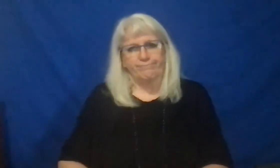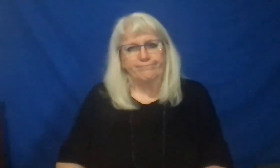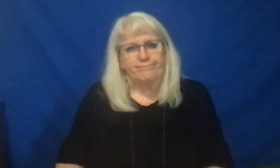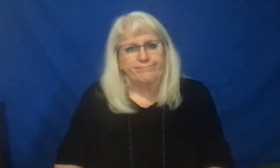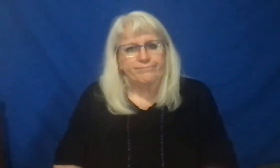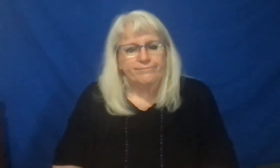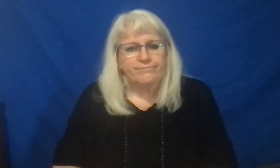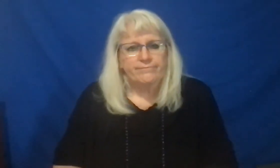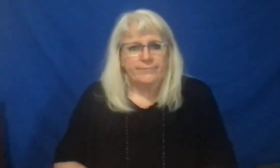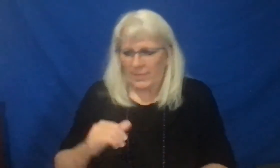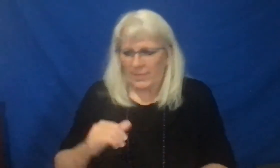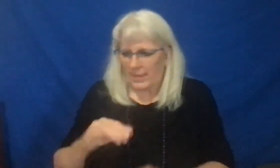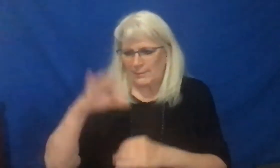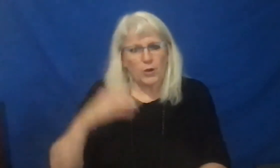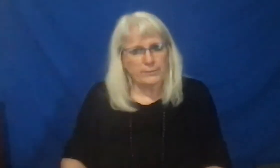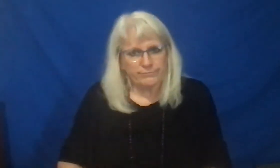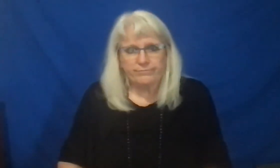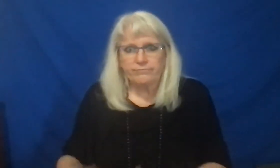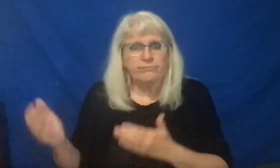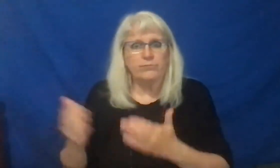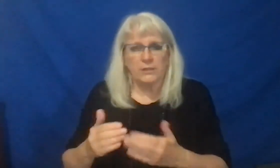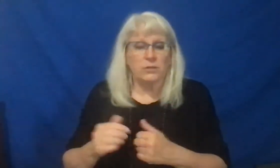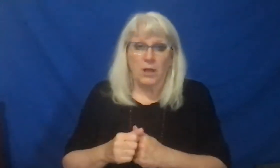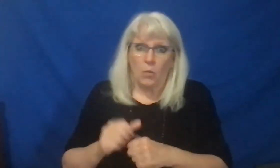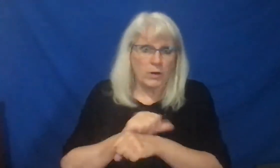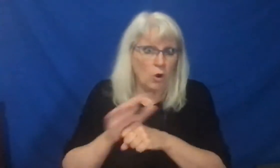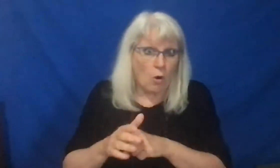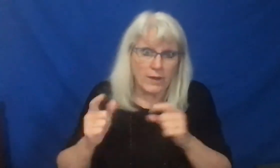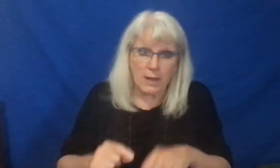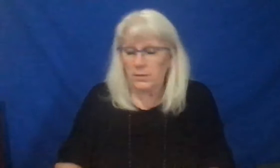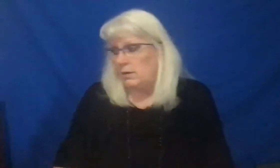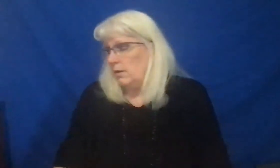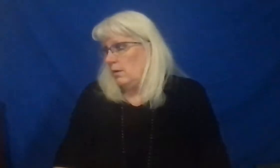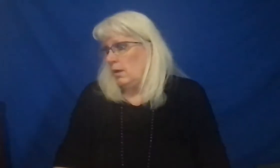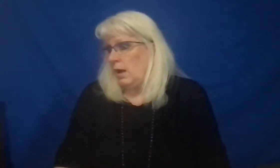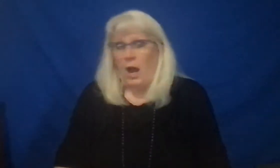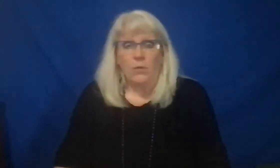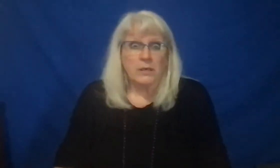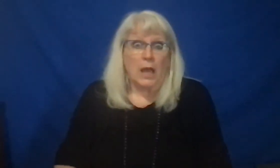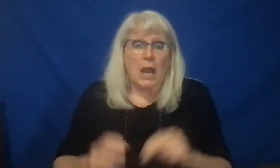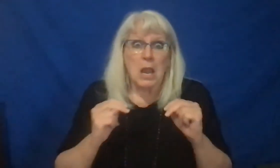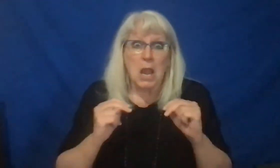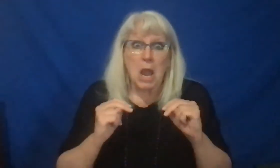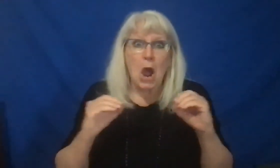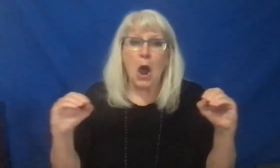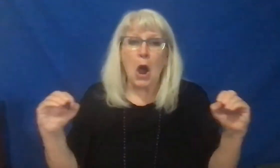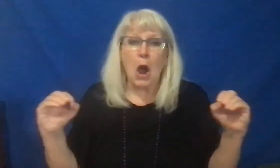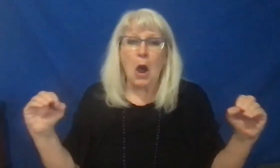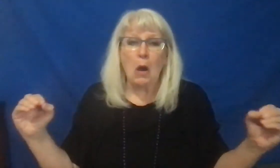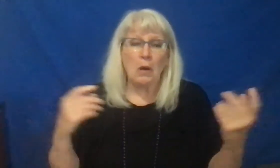spirit in. I'm so grateful. And when COVID happened, I remember being so like, no, I don't get to go to Manhattan. I mean, it's